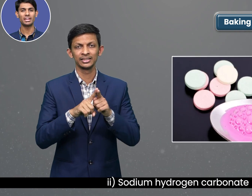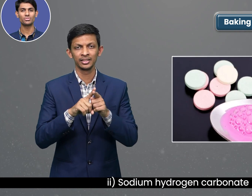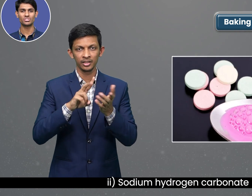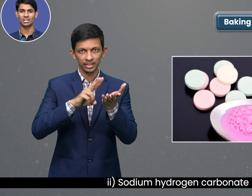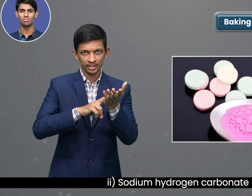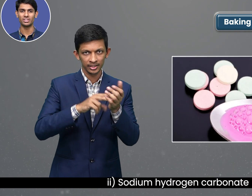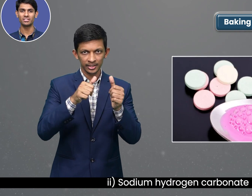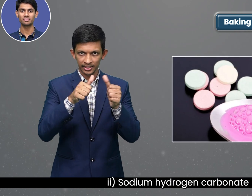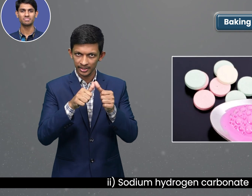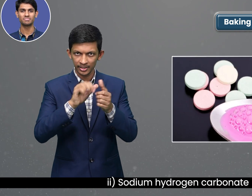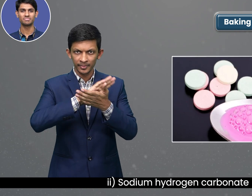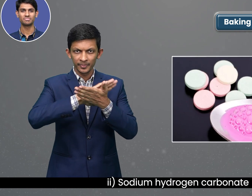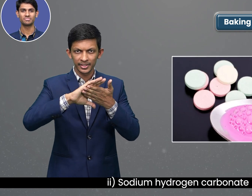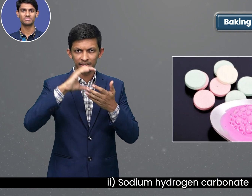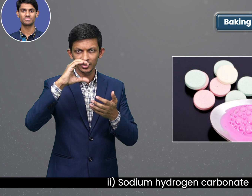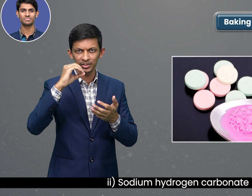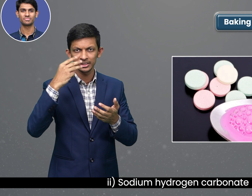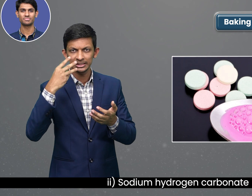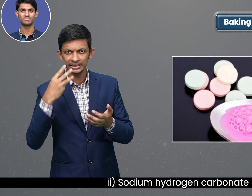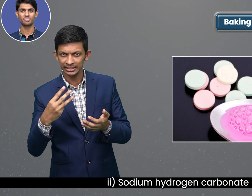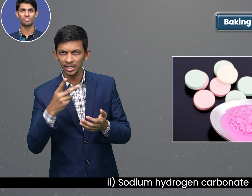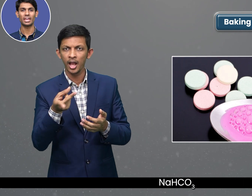Sodium hydrogen carbonate,